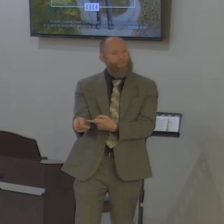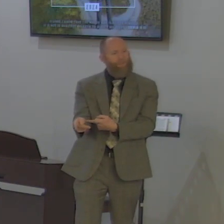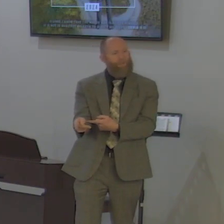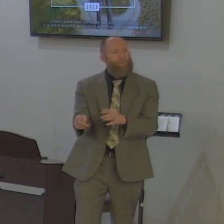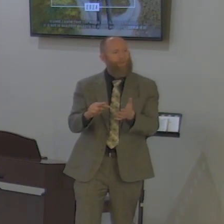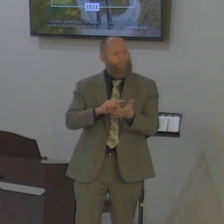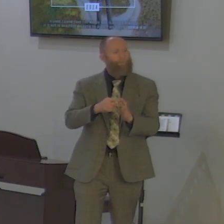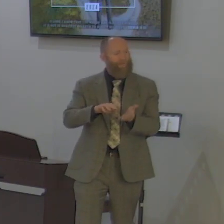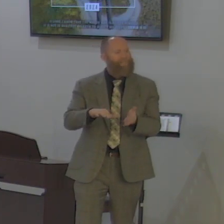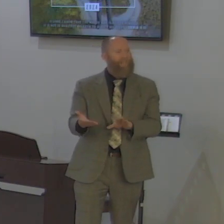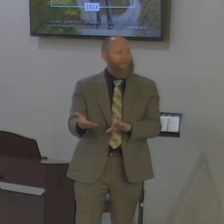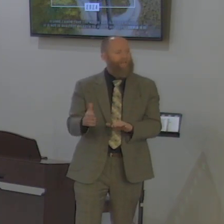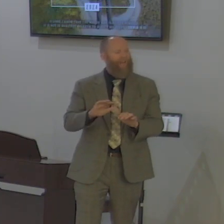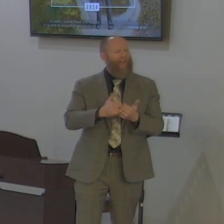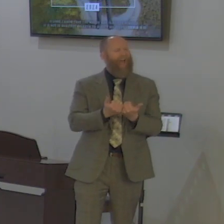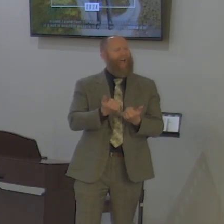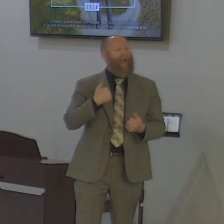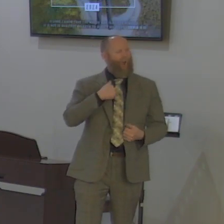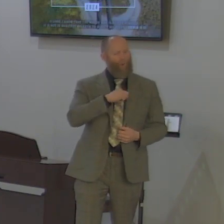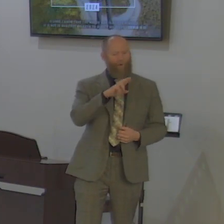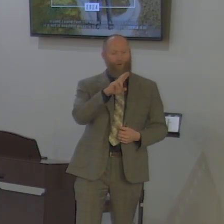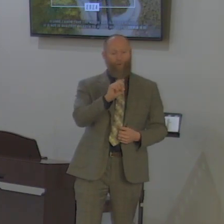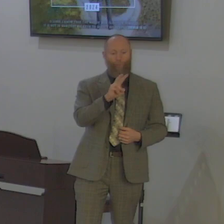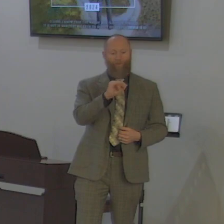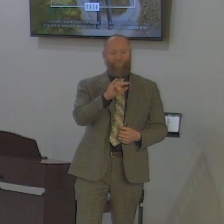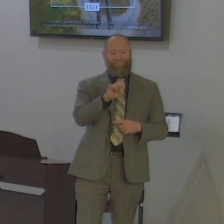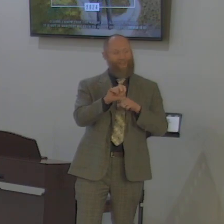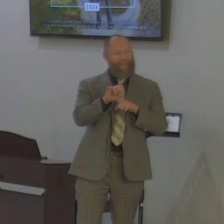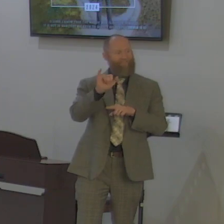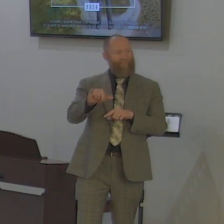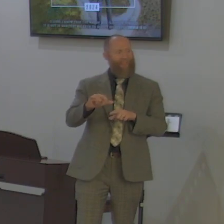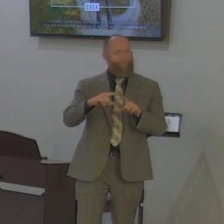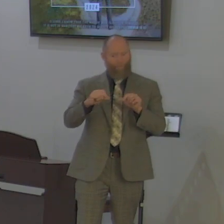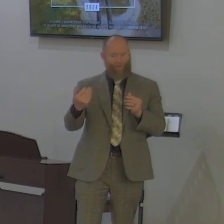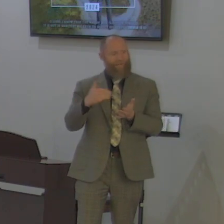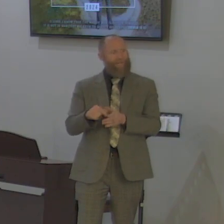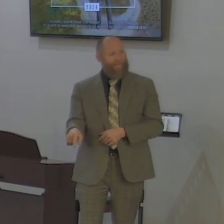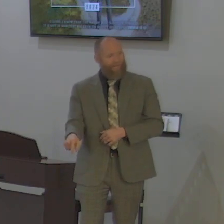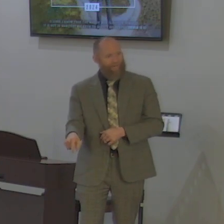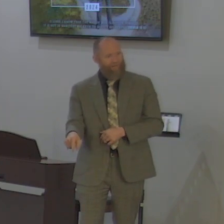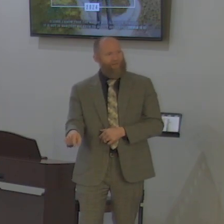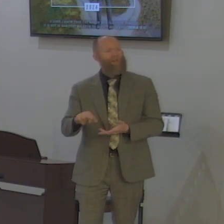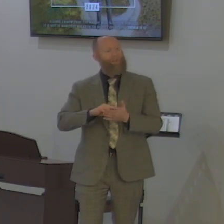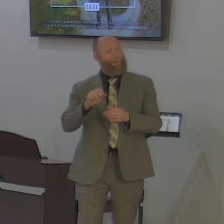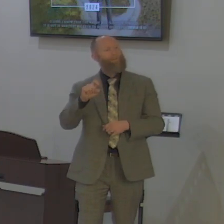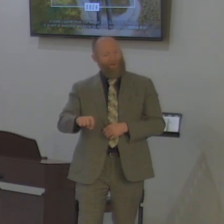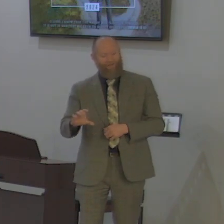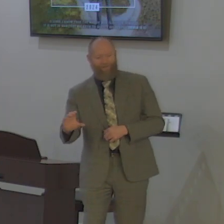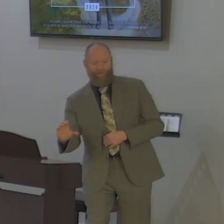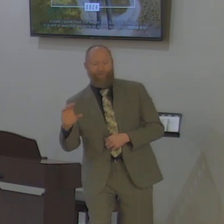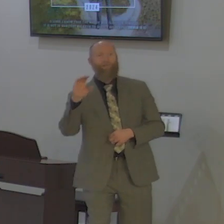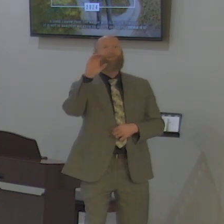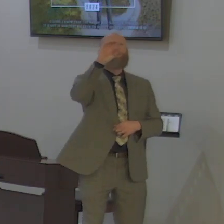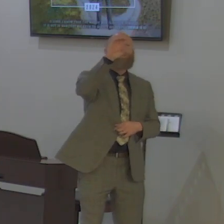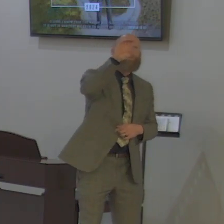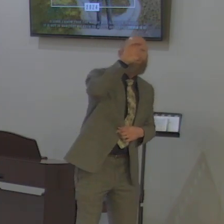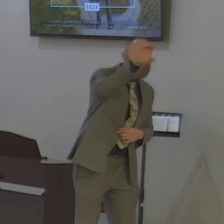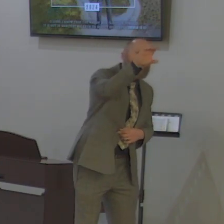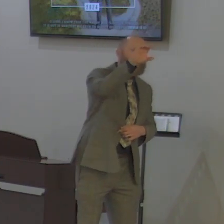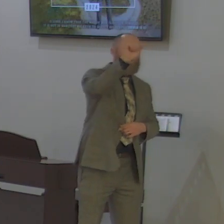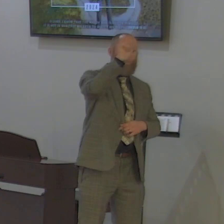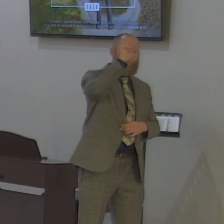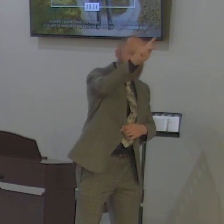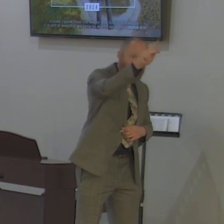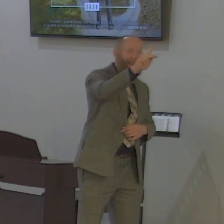walls, those stones were crafted, each one for a particular spot, and to bring them back to life would be to restore them to their